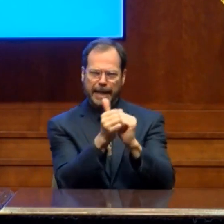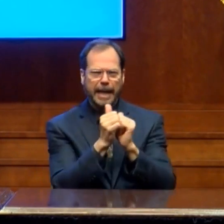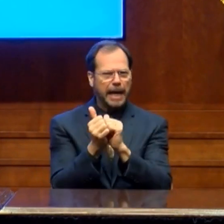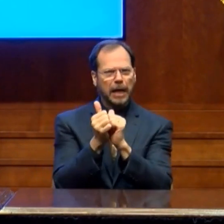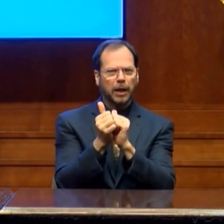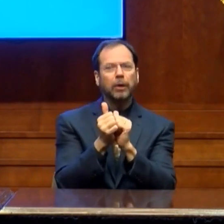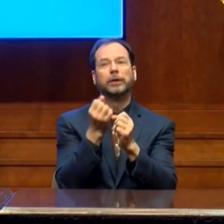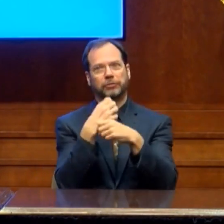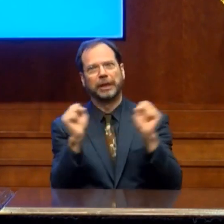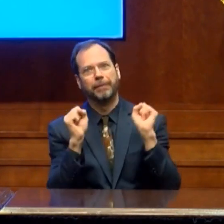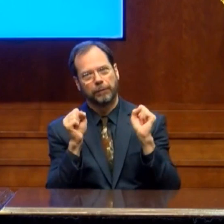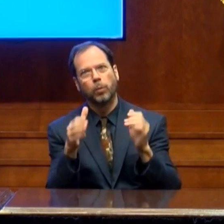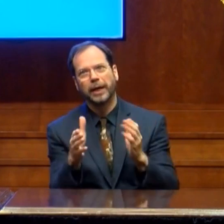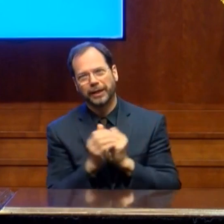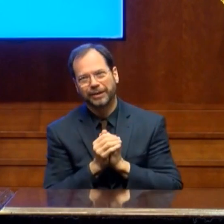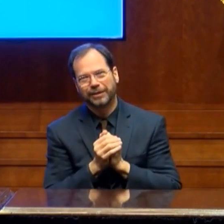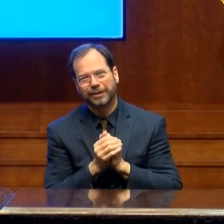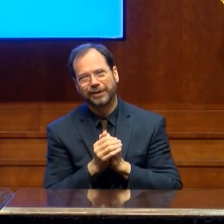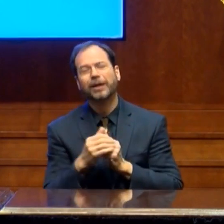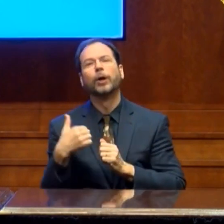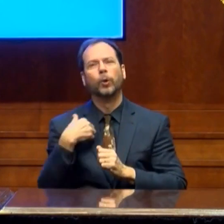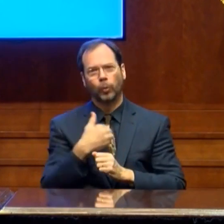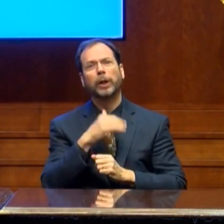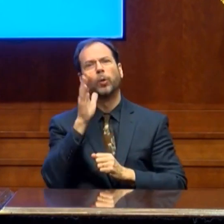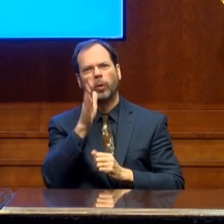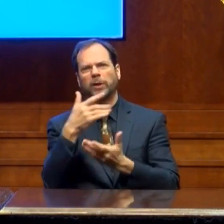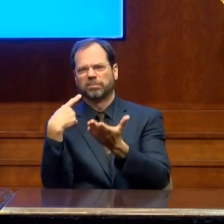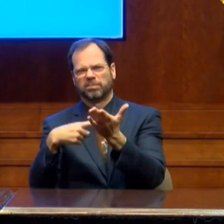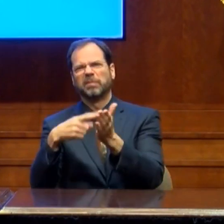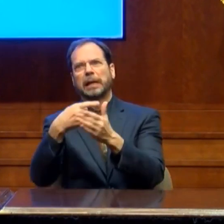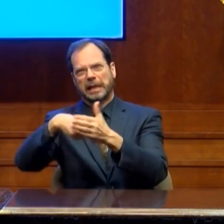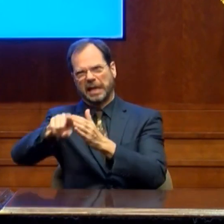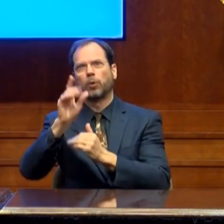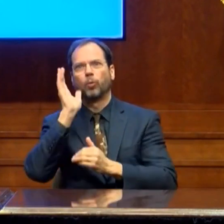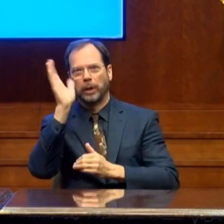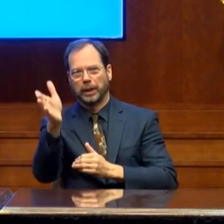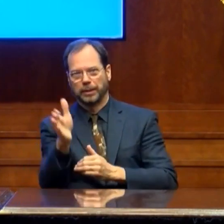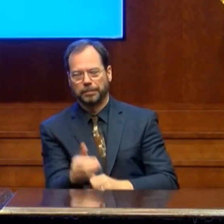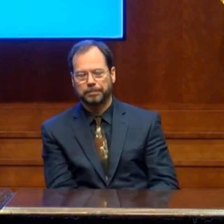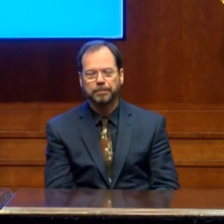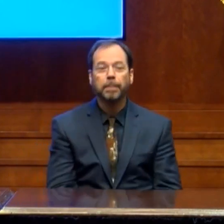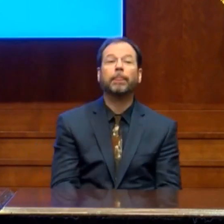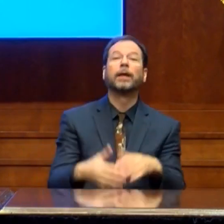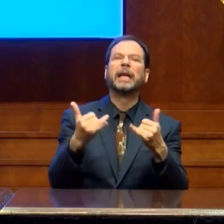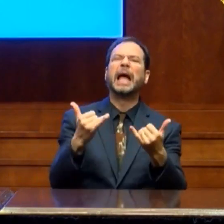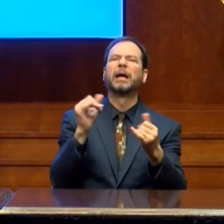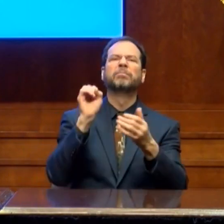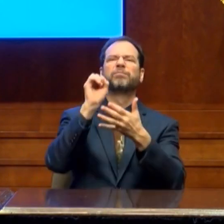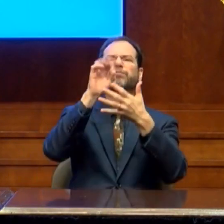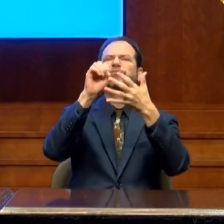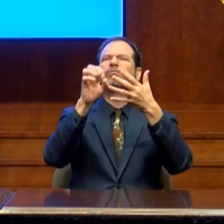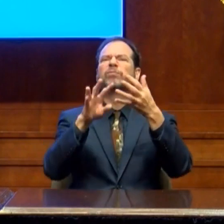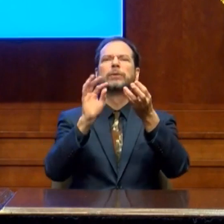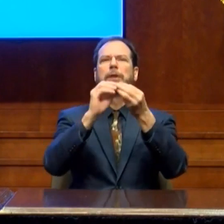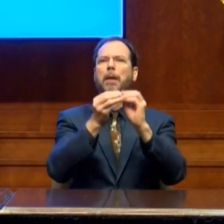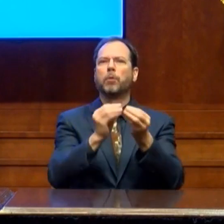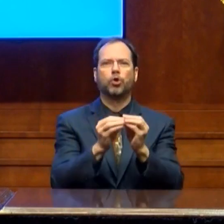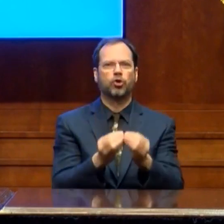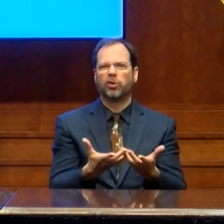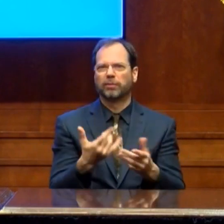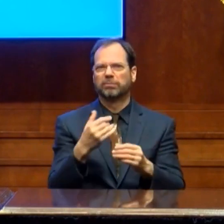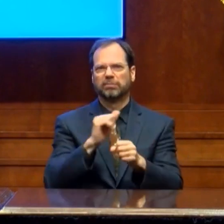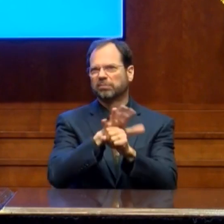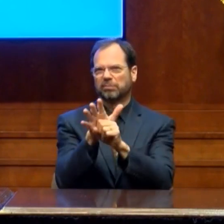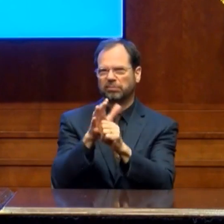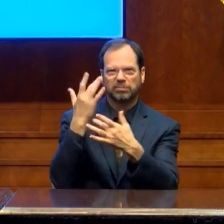ways we can do this safely. And that's one thing we will be doing next week. Now on to the numbers.